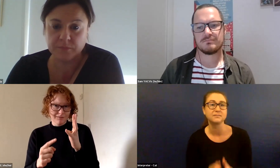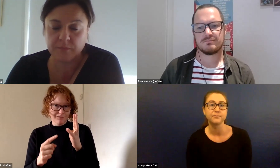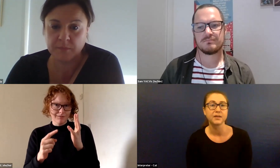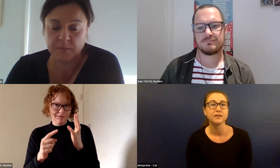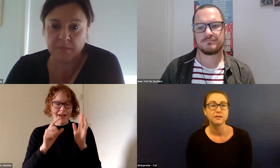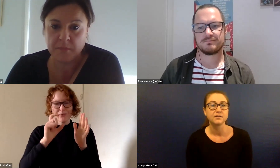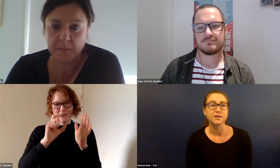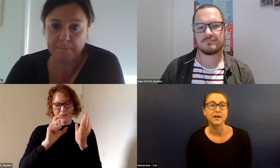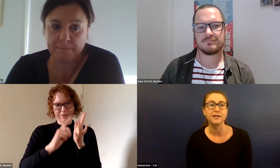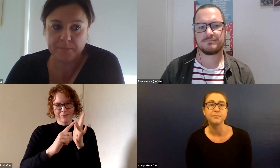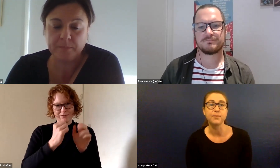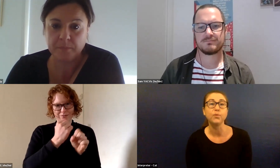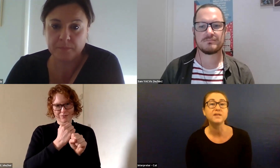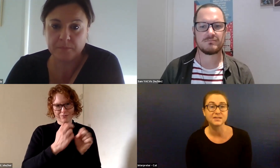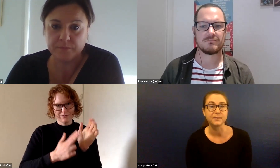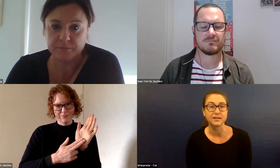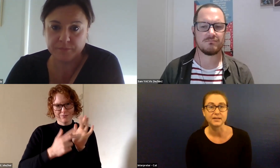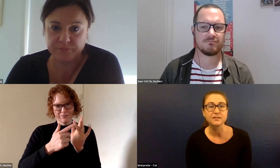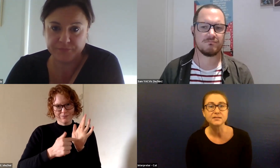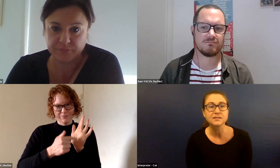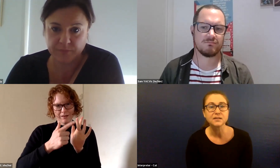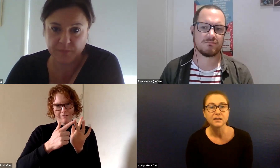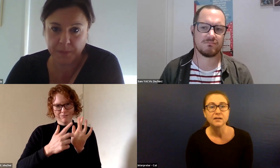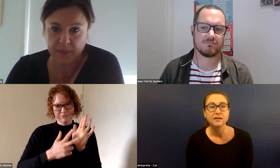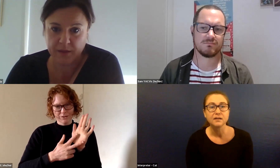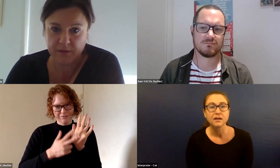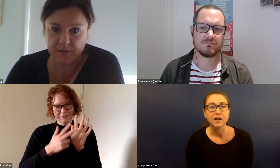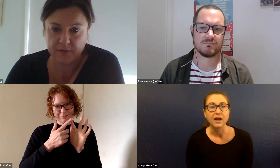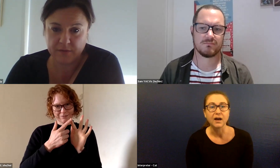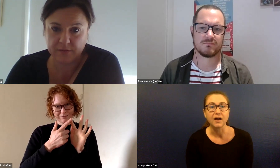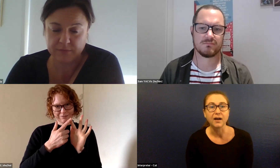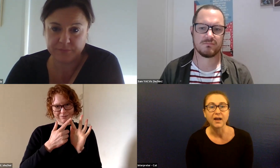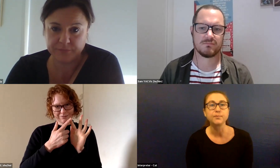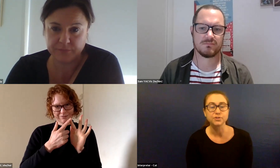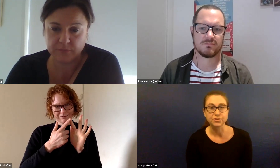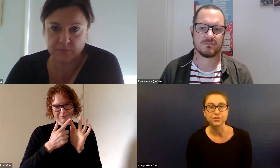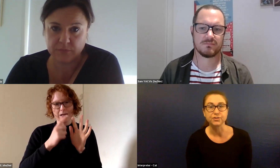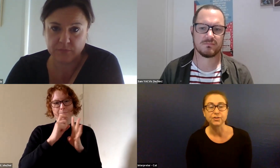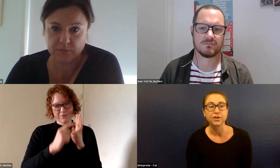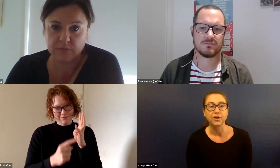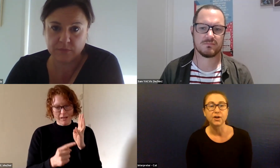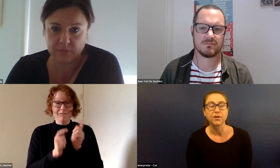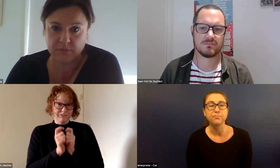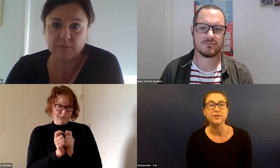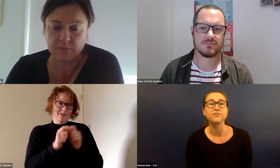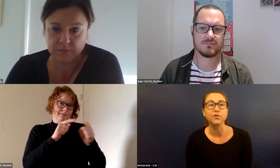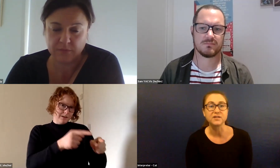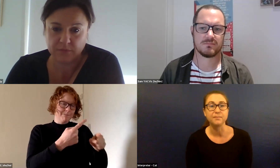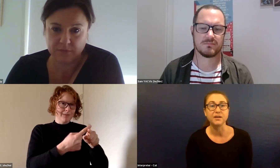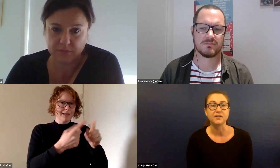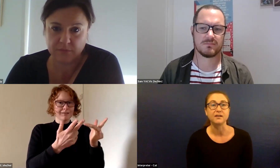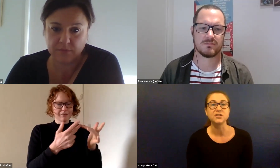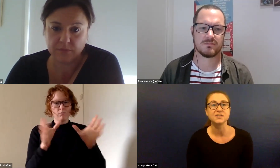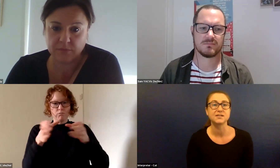field so that people with disabilities are able to be involved